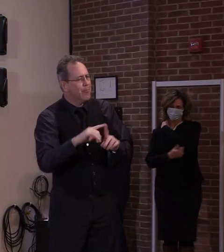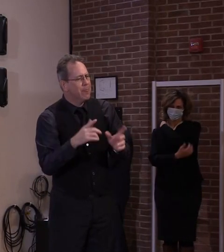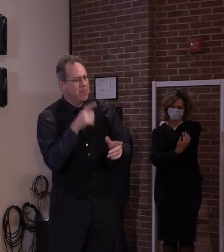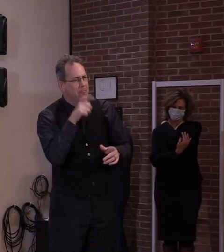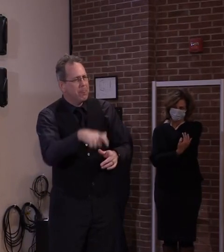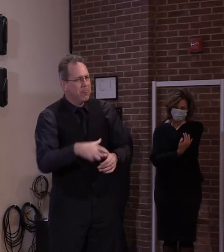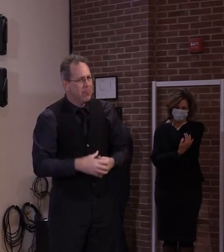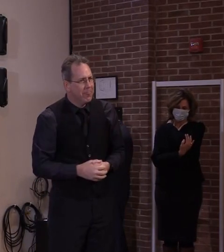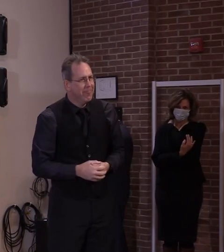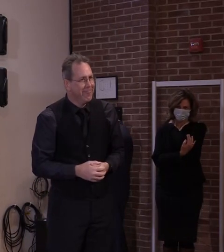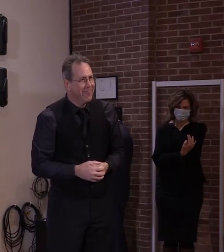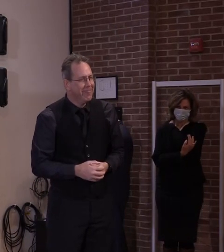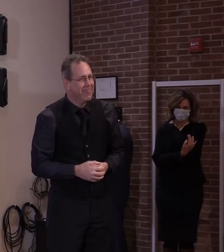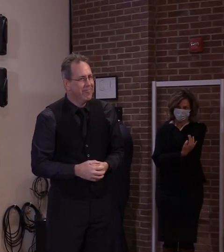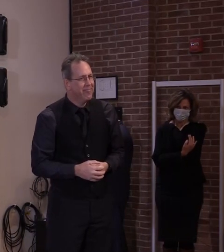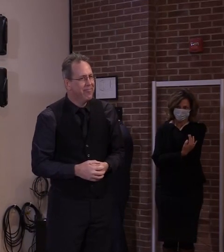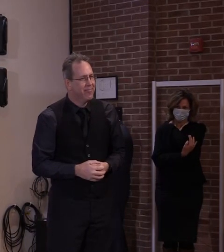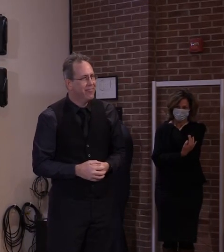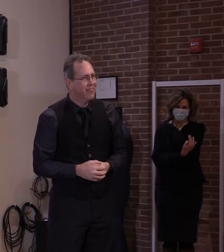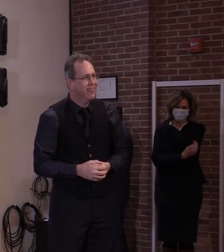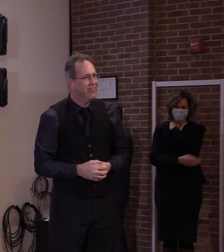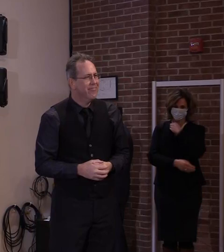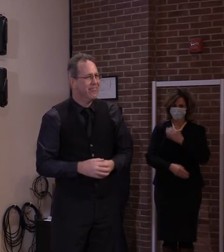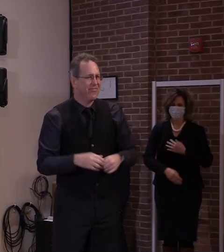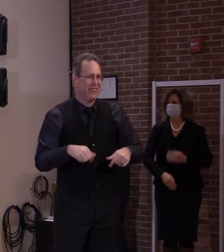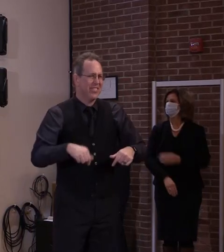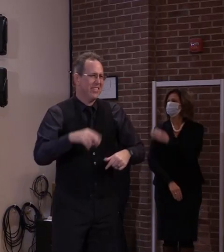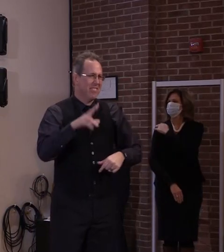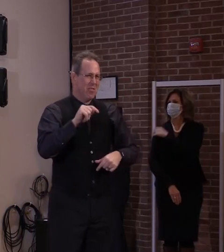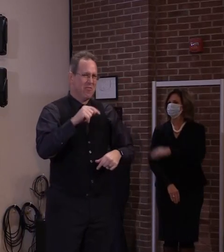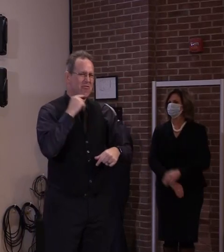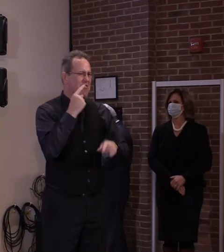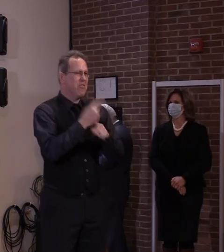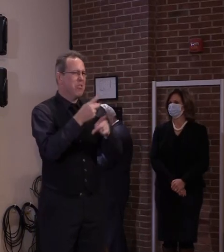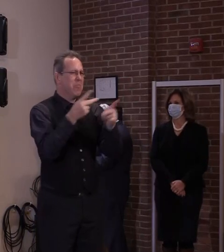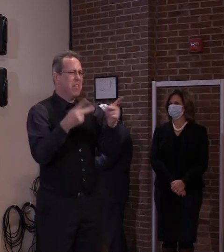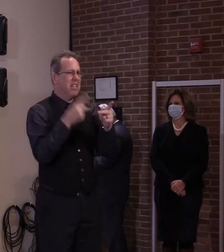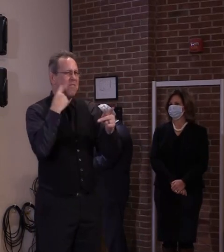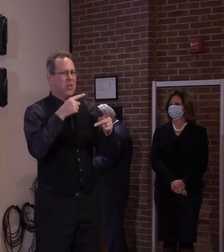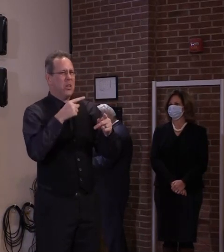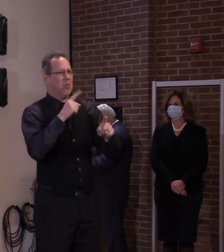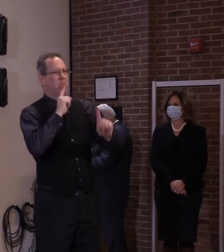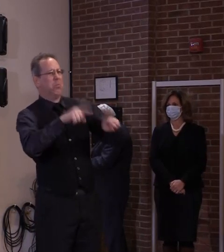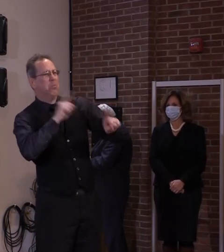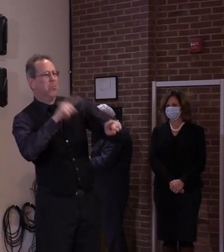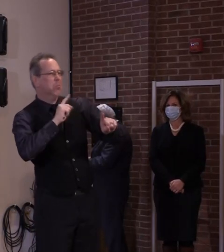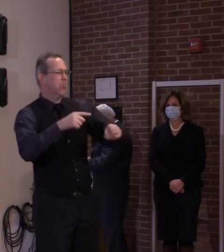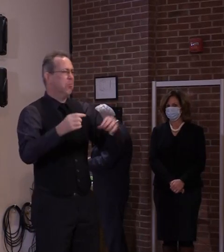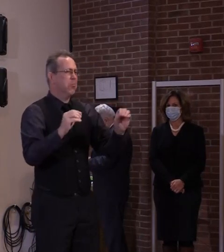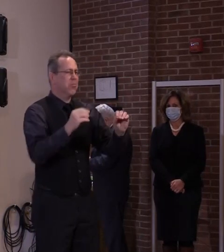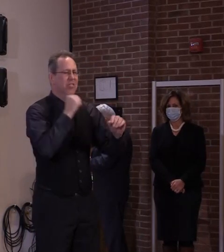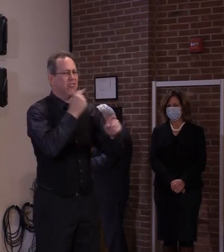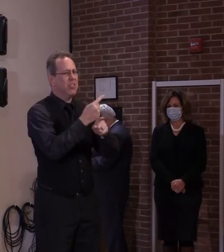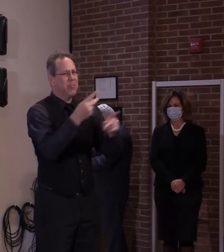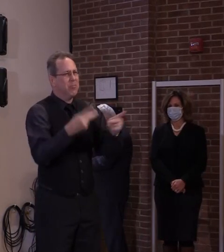and certainly not for Vermont, because we've done so well, and we've had so much cooperation with the style and